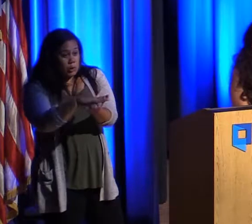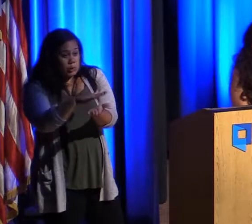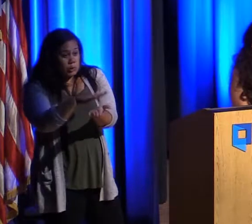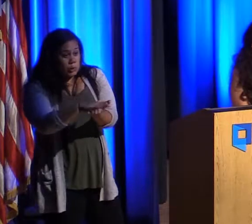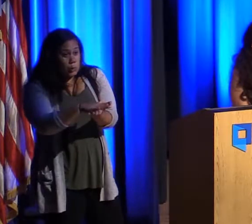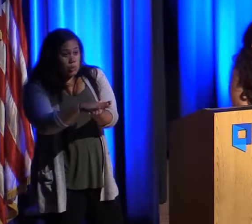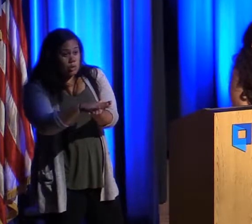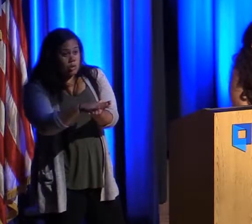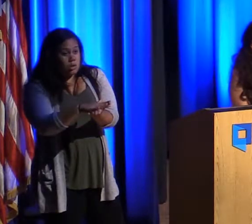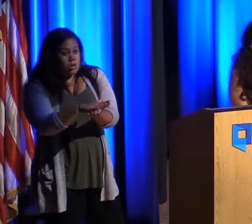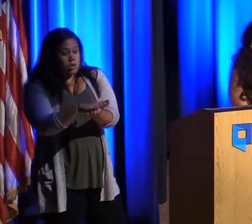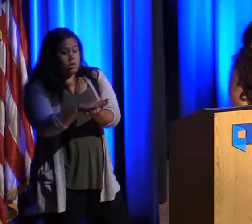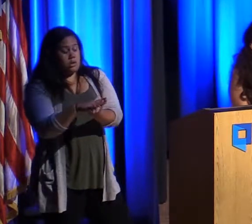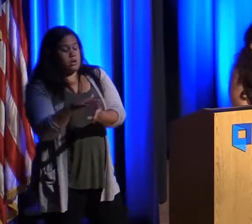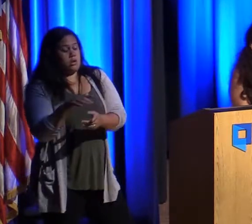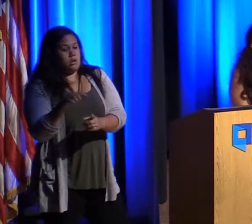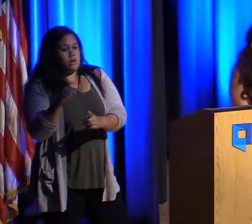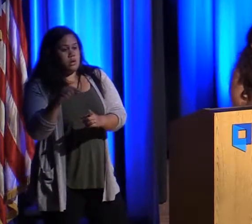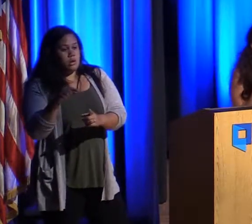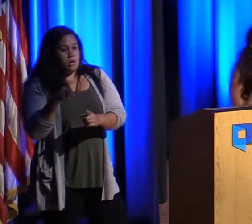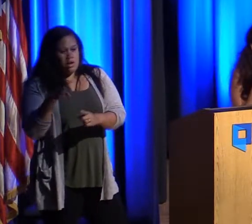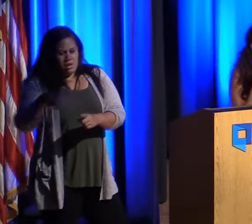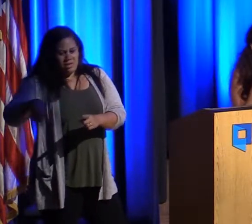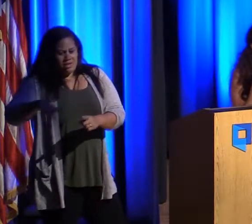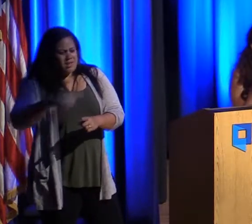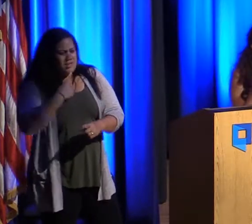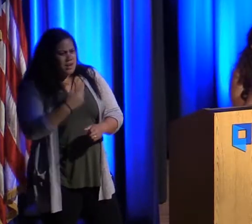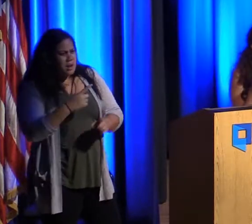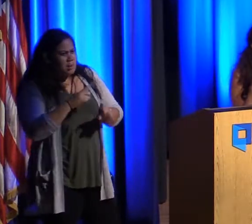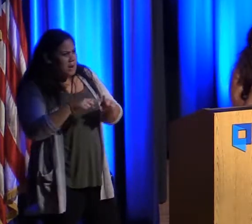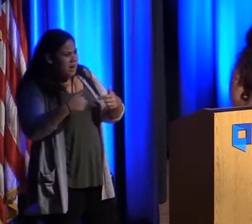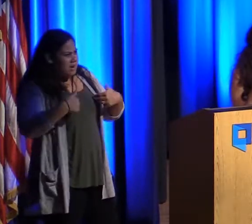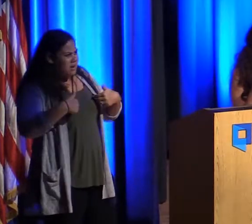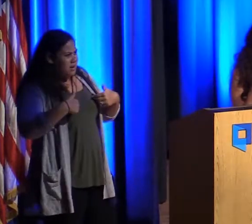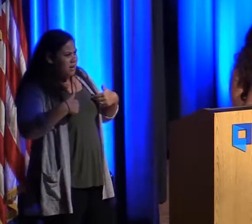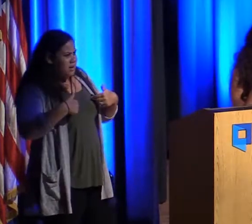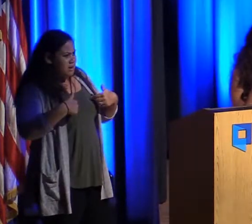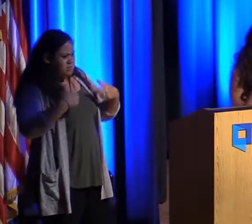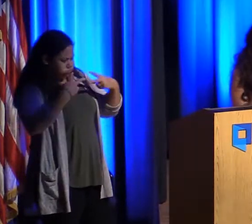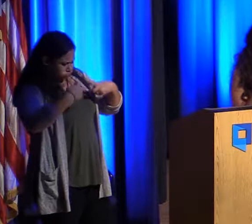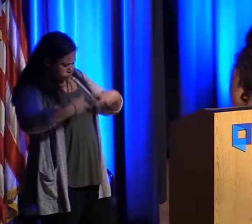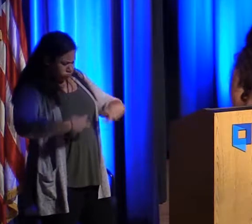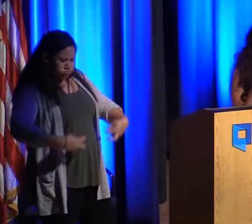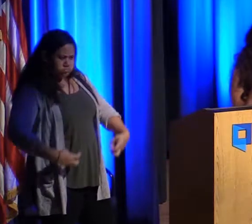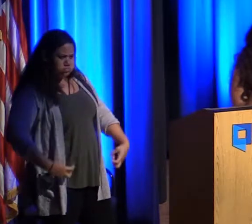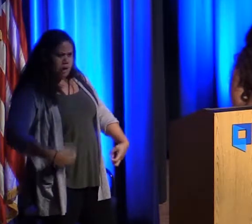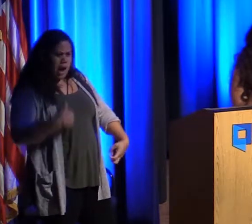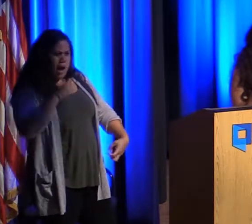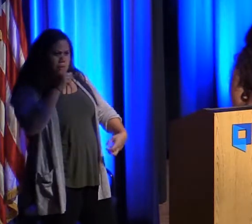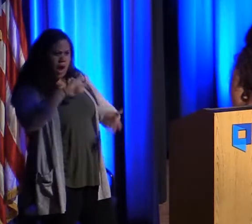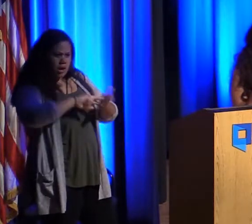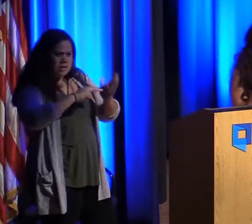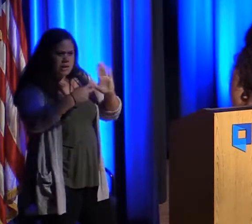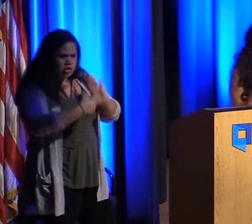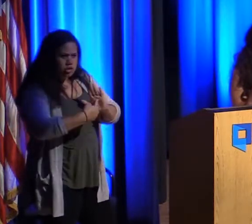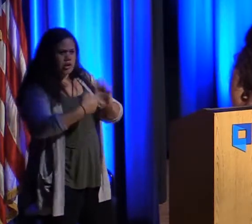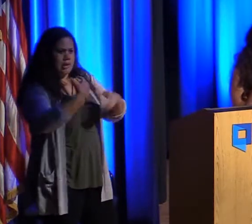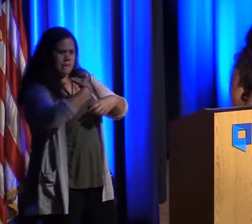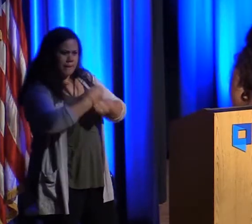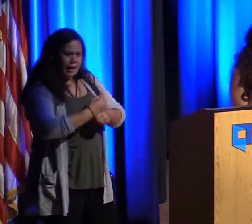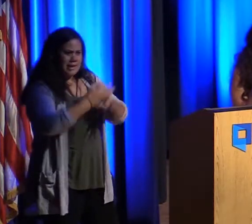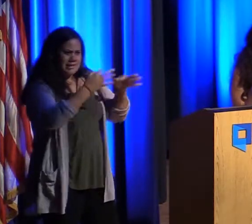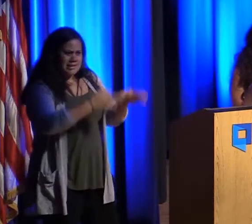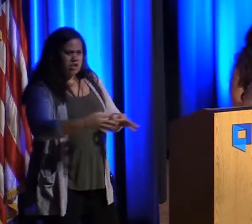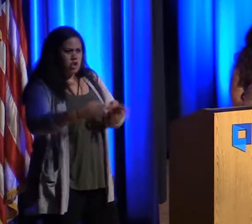learners. And what they say is like, I'm sure that I am not intentionally making a